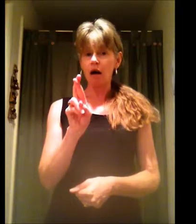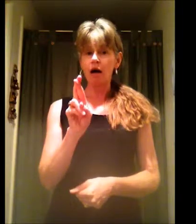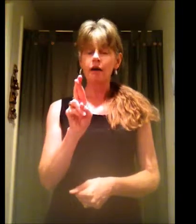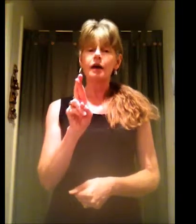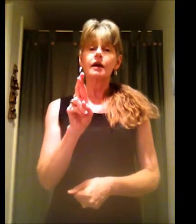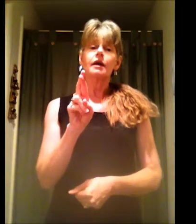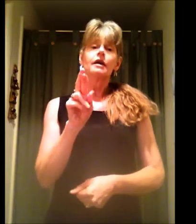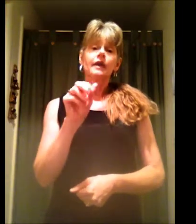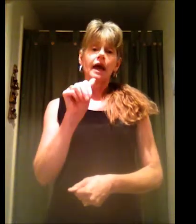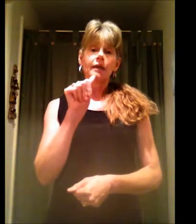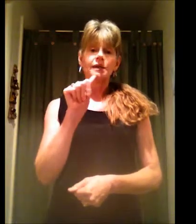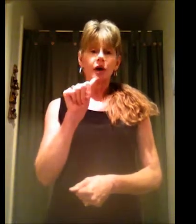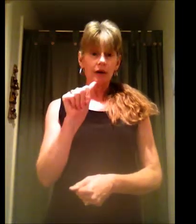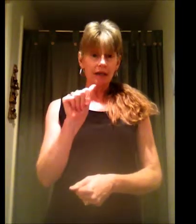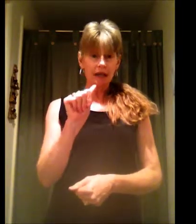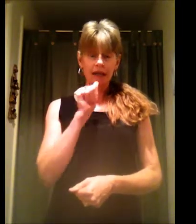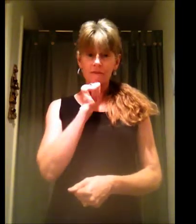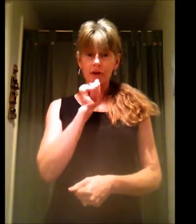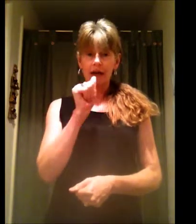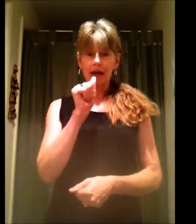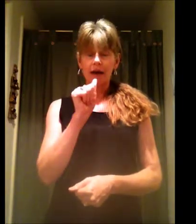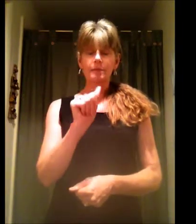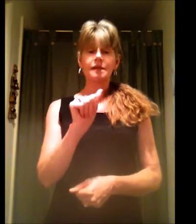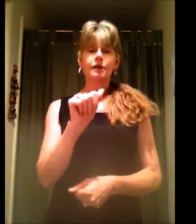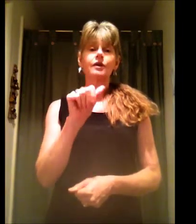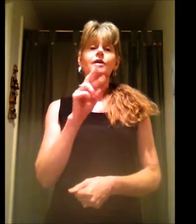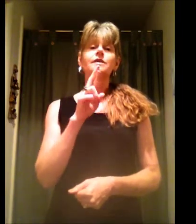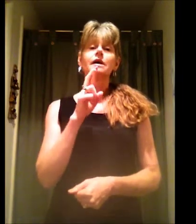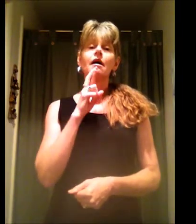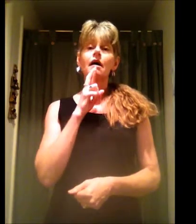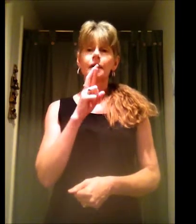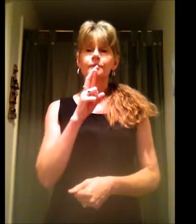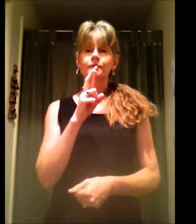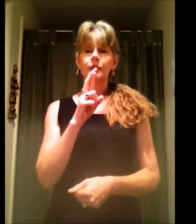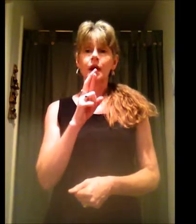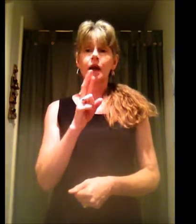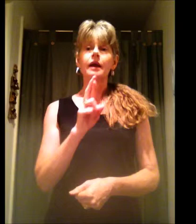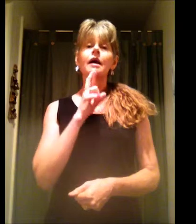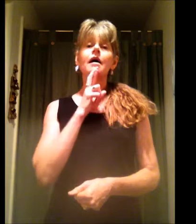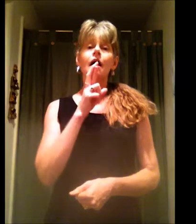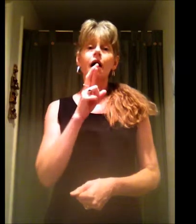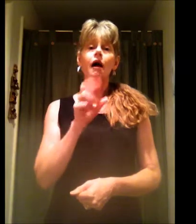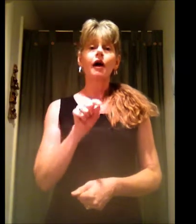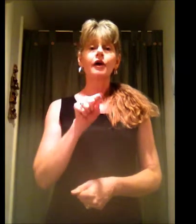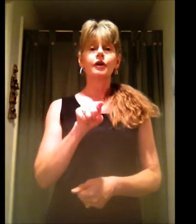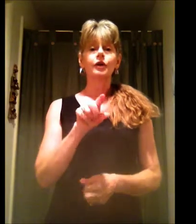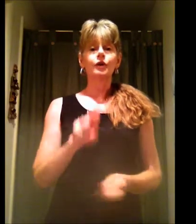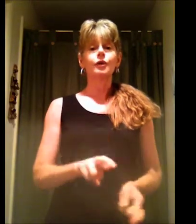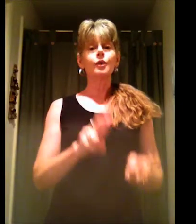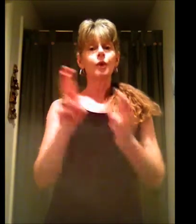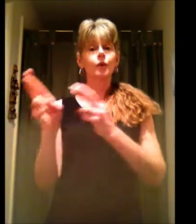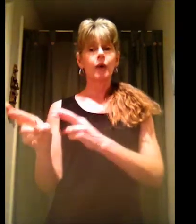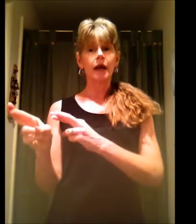are. The A was already taken for am, so you use the are. Okay? Are you